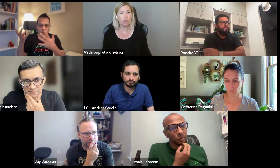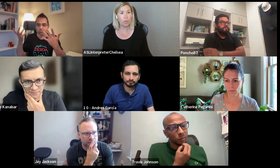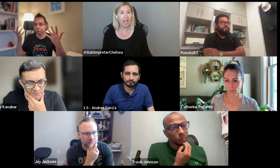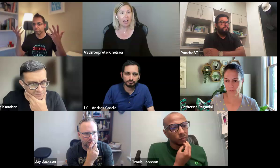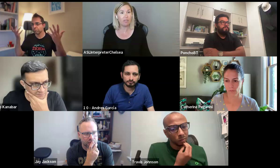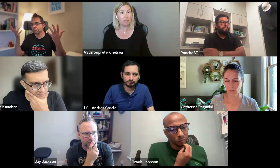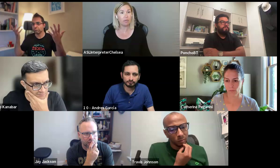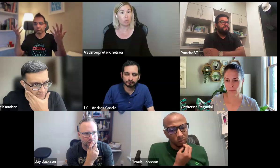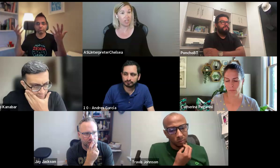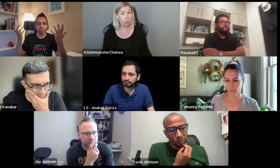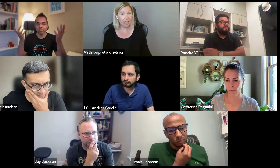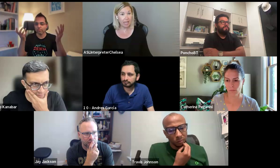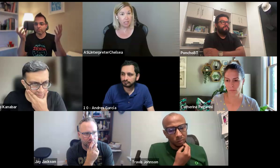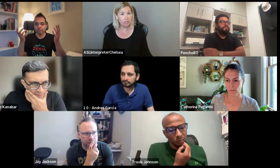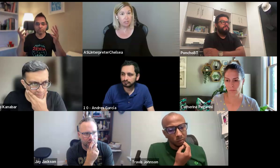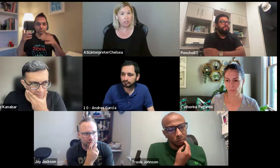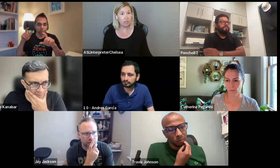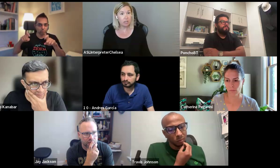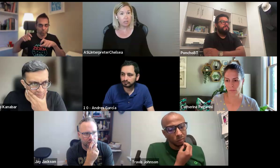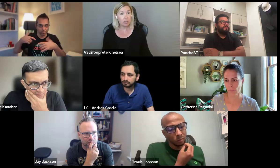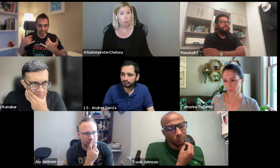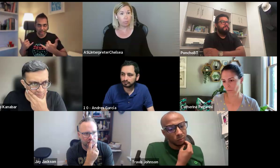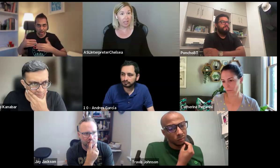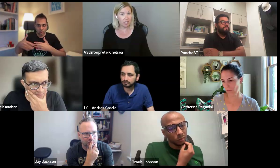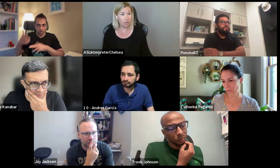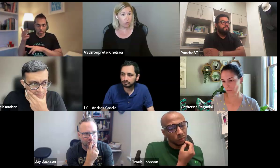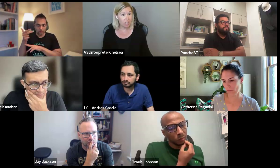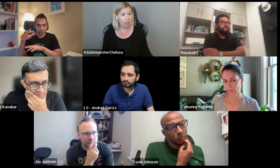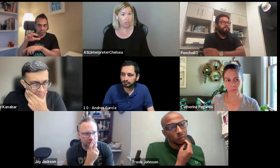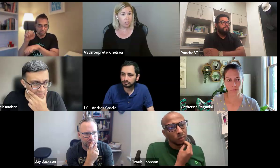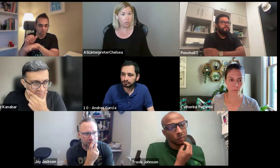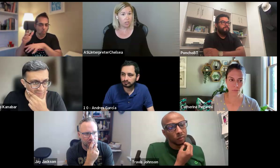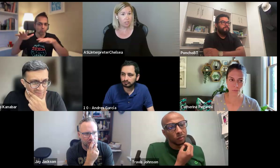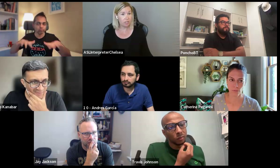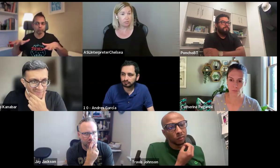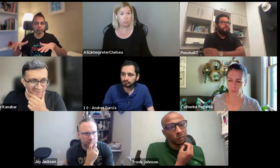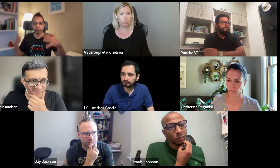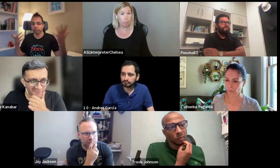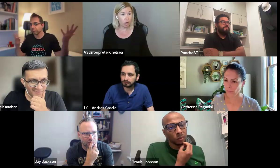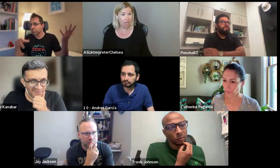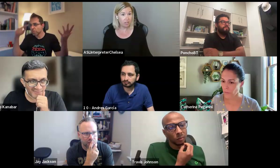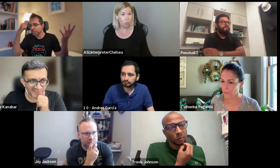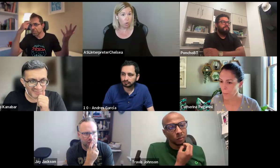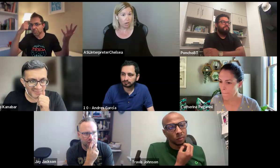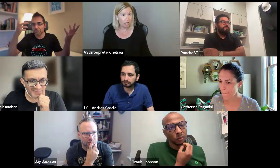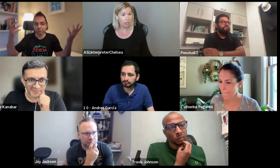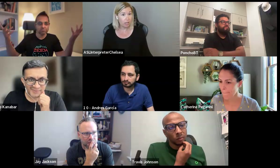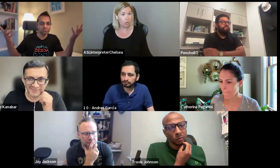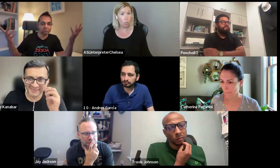do we have hotel plans or plans for hotels, or is bookings, or